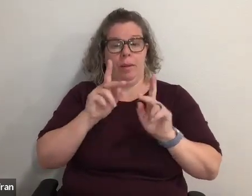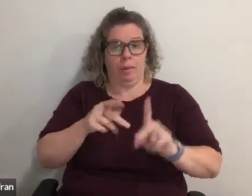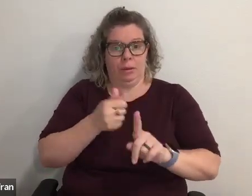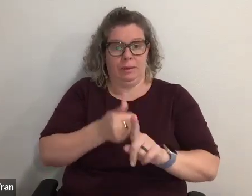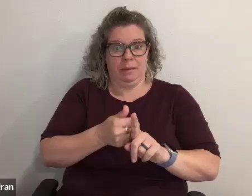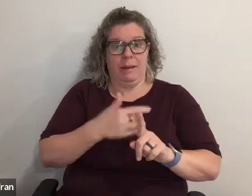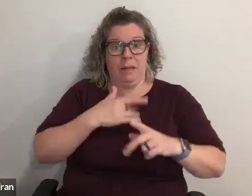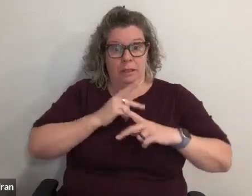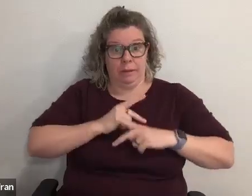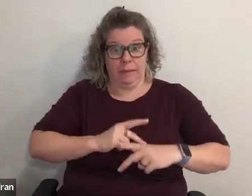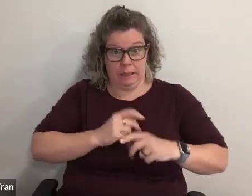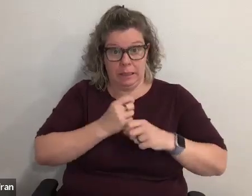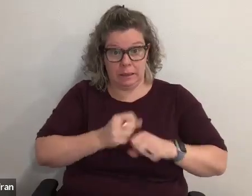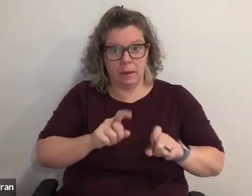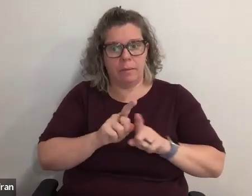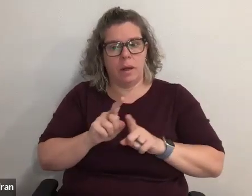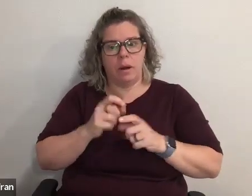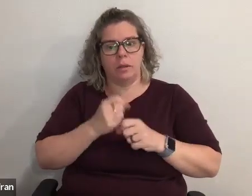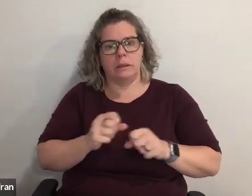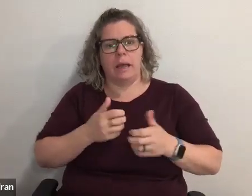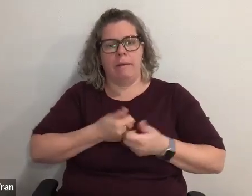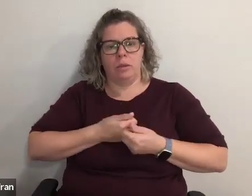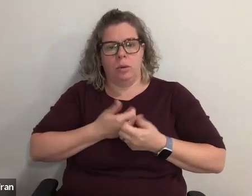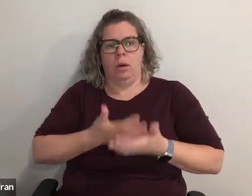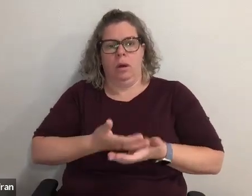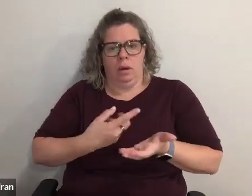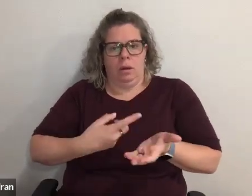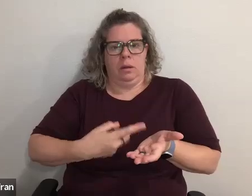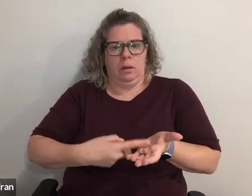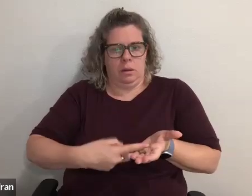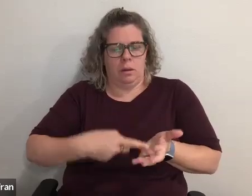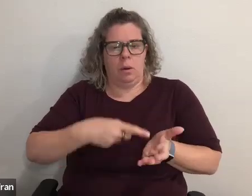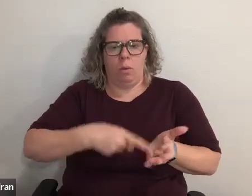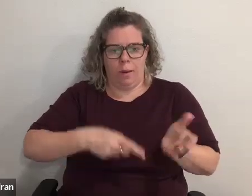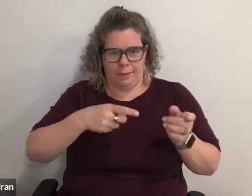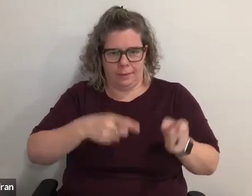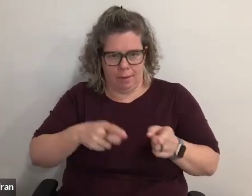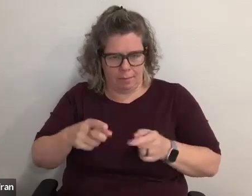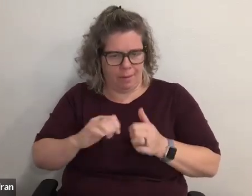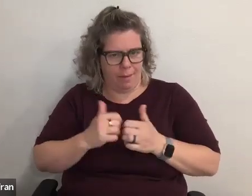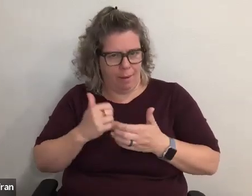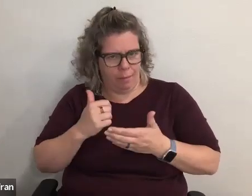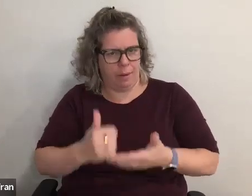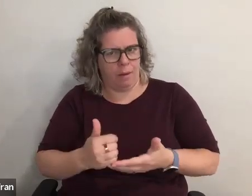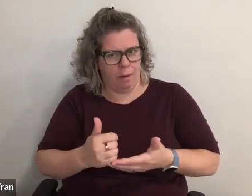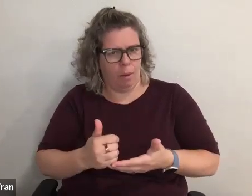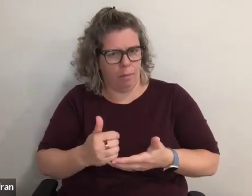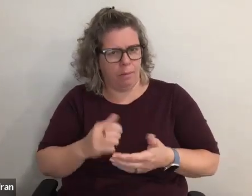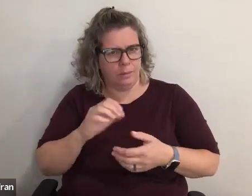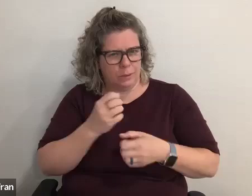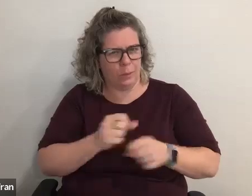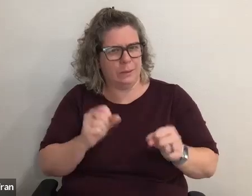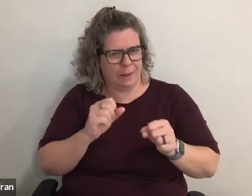not just physically safe, but safe to have a conversation with us about, what it is that we can do to assist